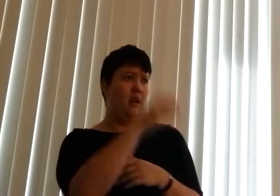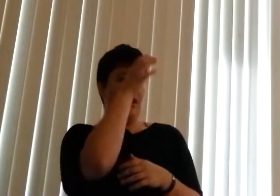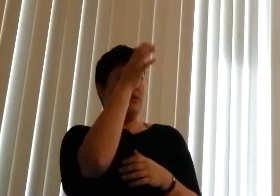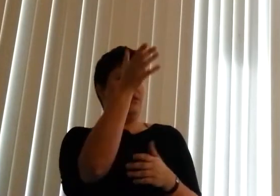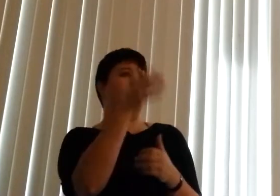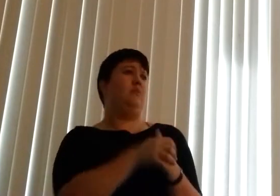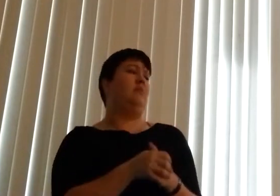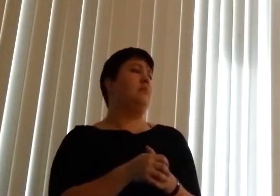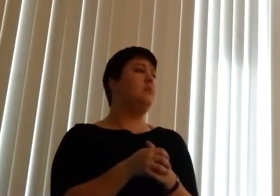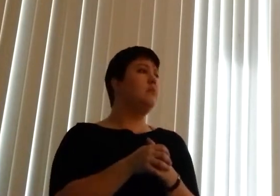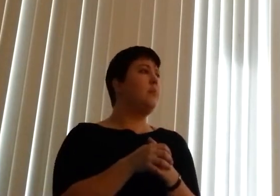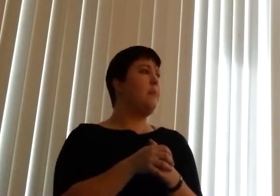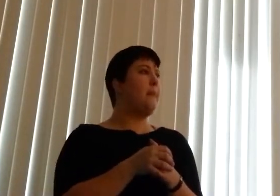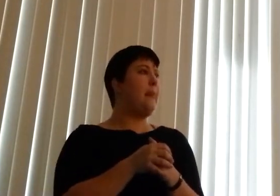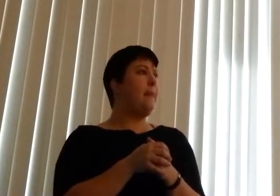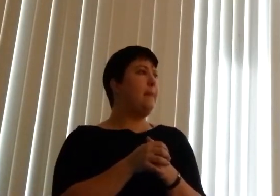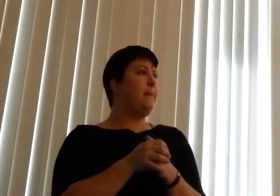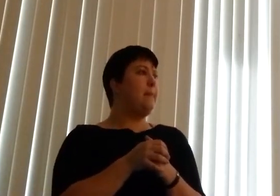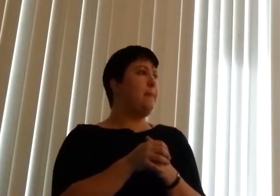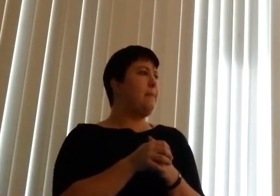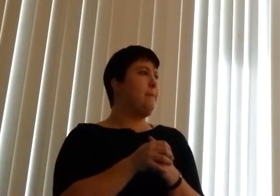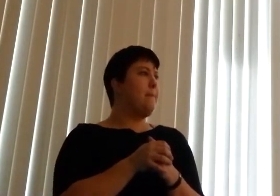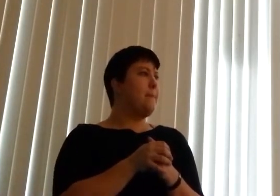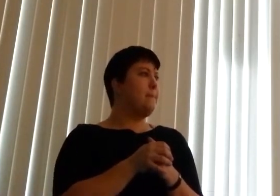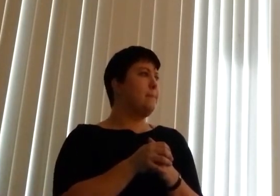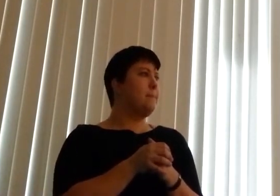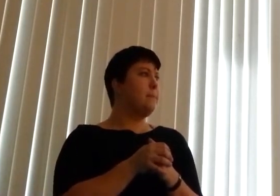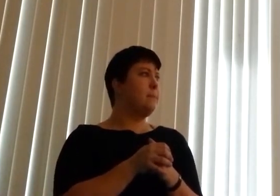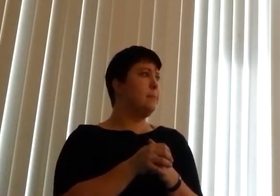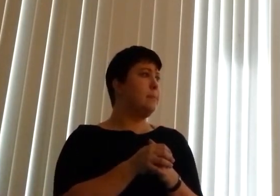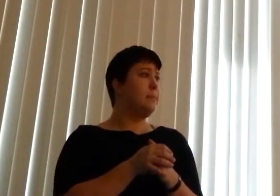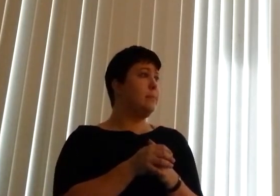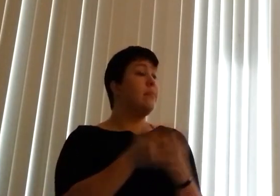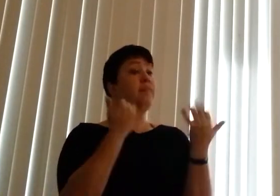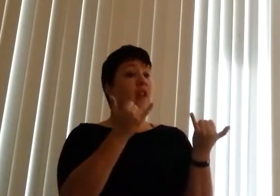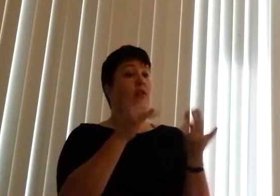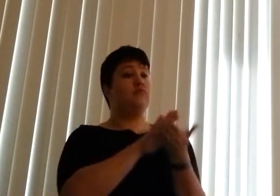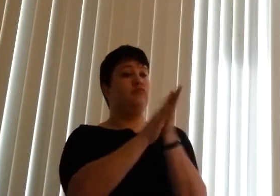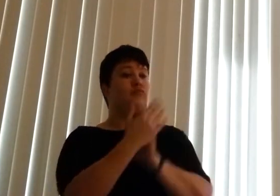Okay, so now to the positive part of the talk.